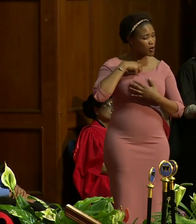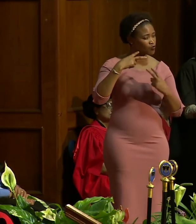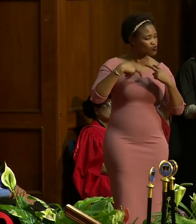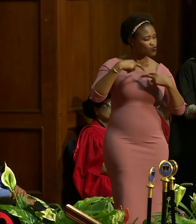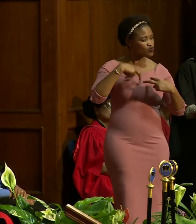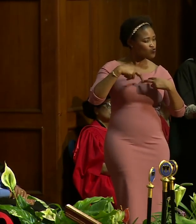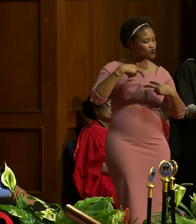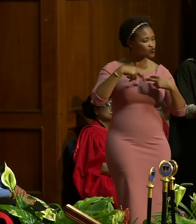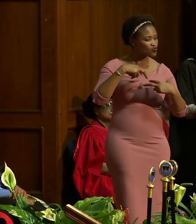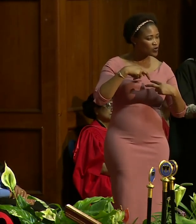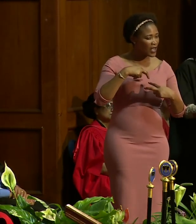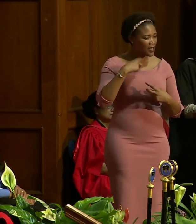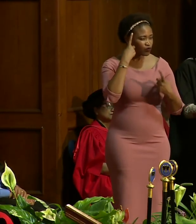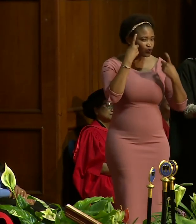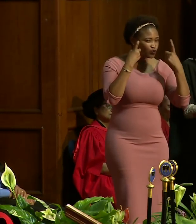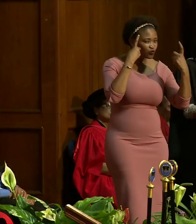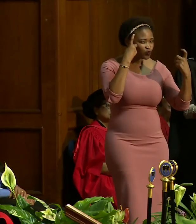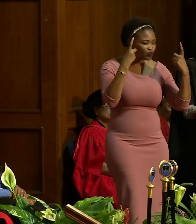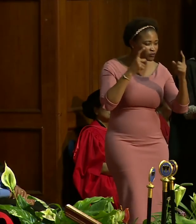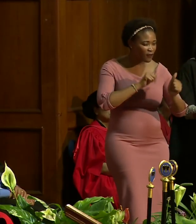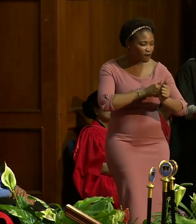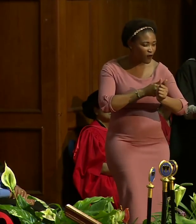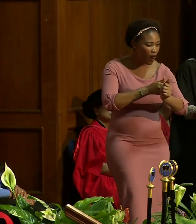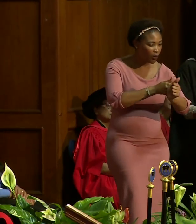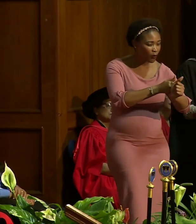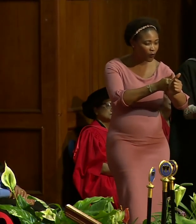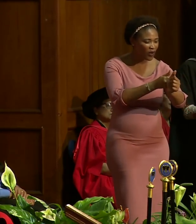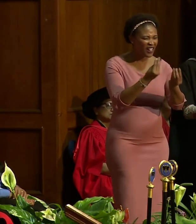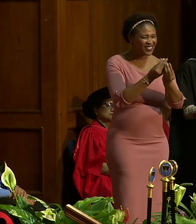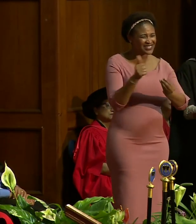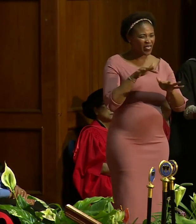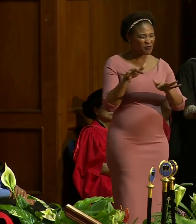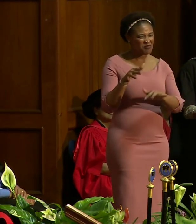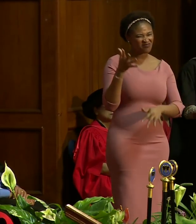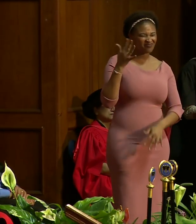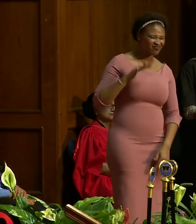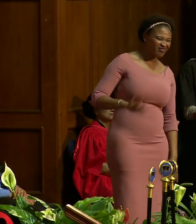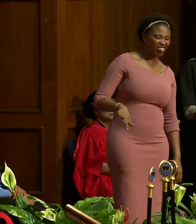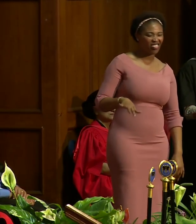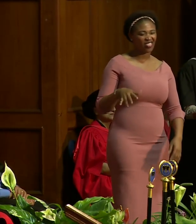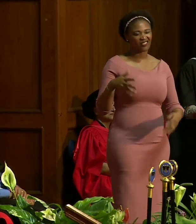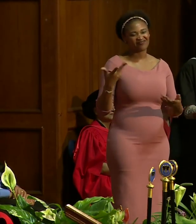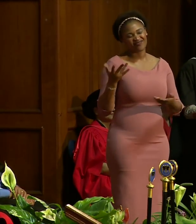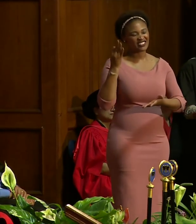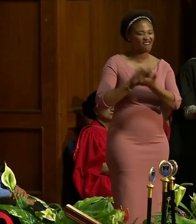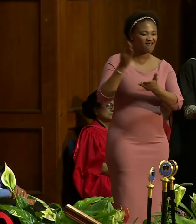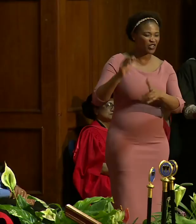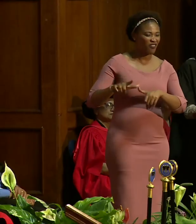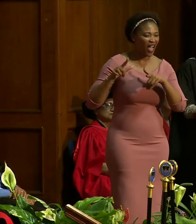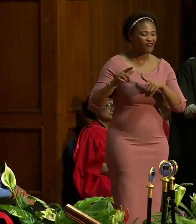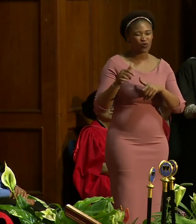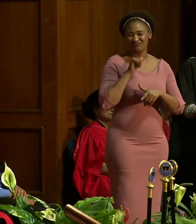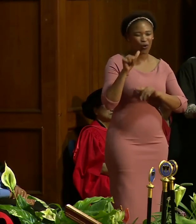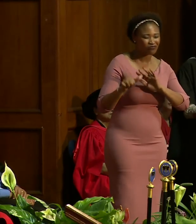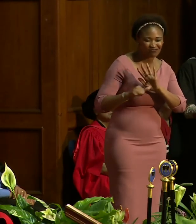and follow your curiosities. The things that other people may think are mundane or a fact of life or